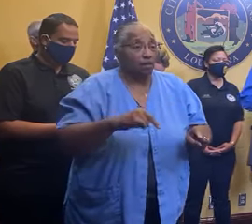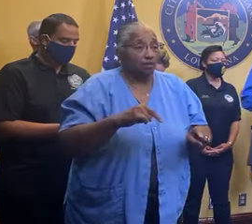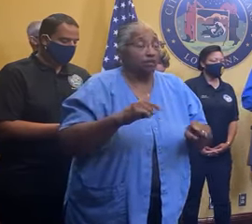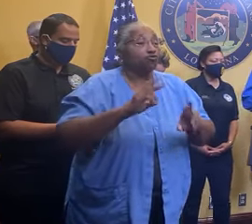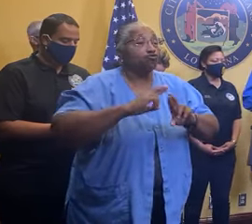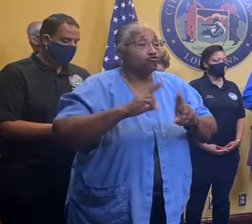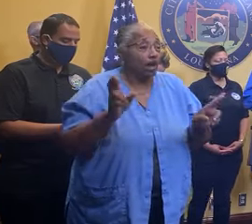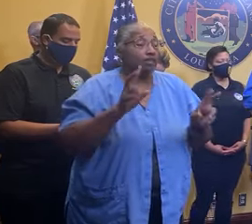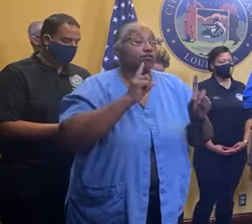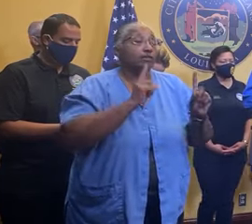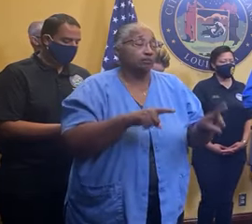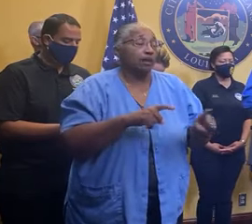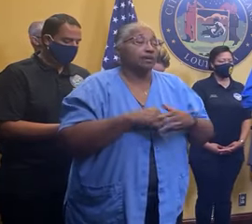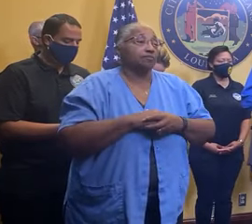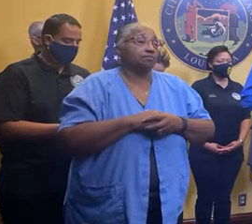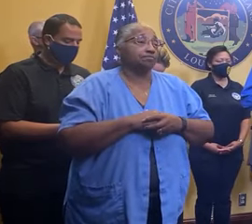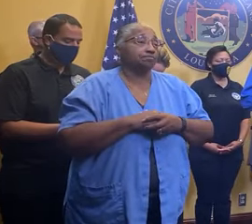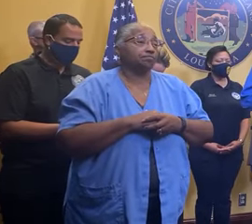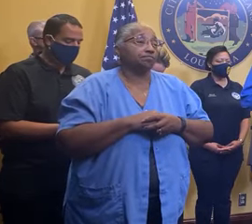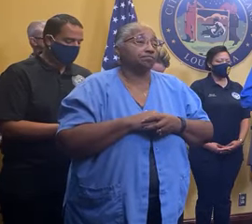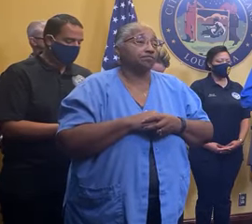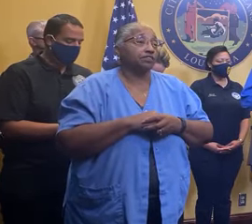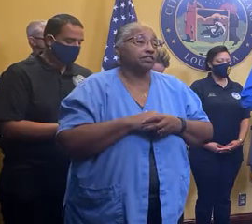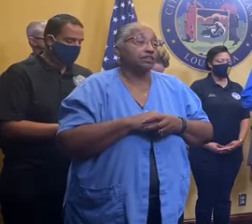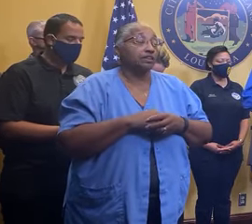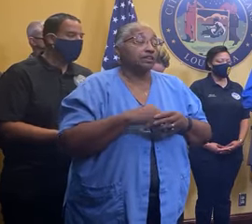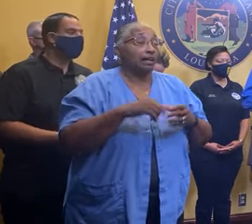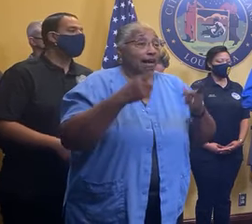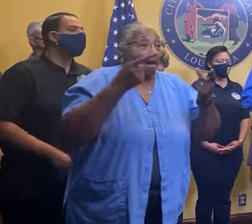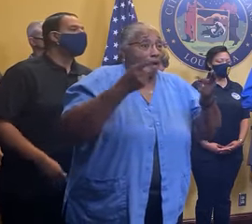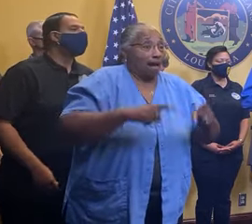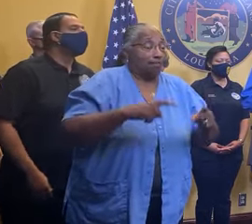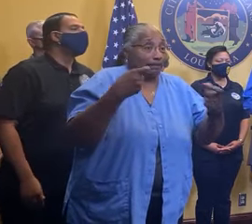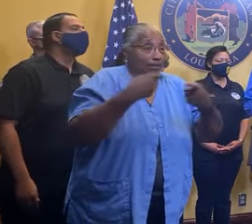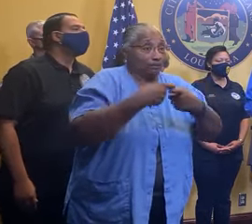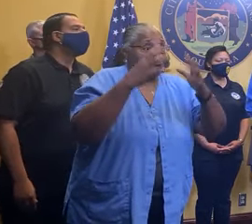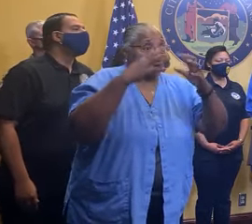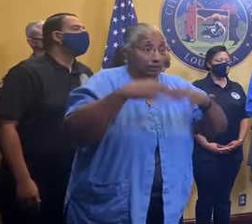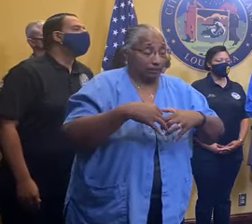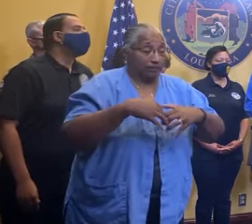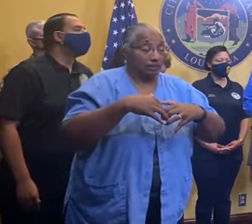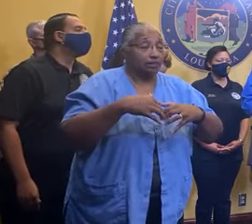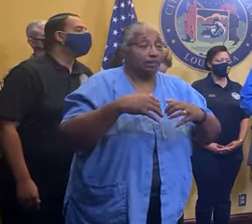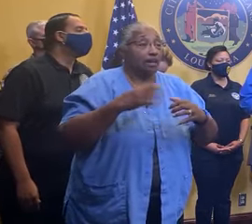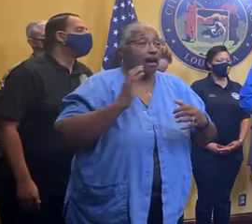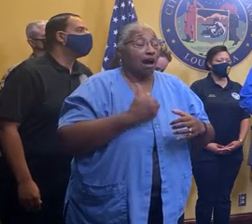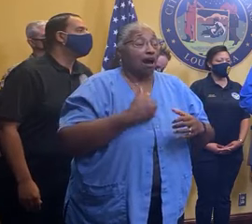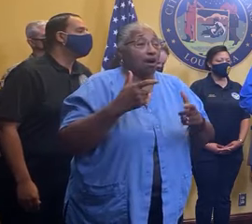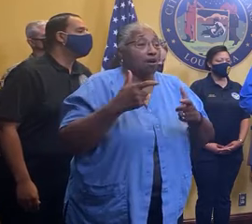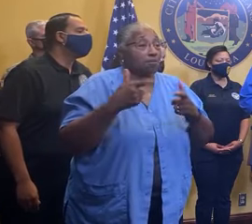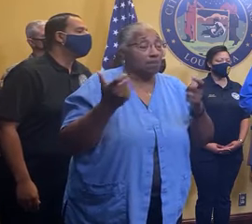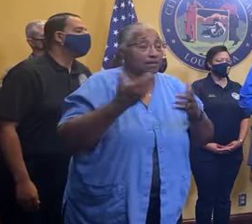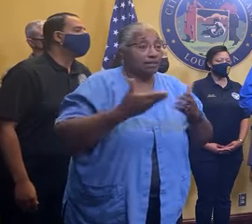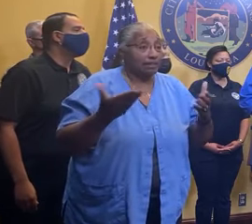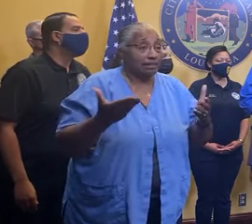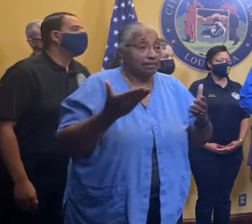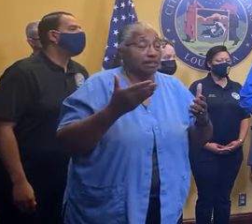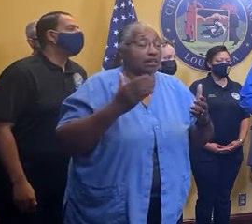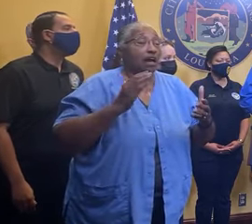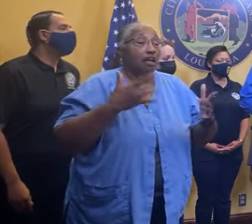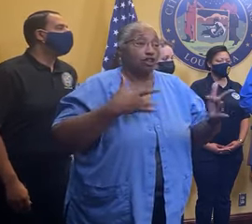are ready to respond to loss of power. So our big threats right now from the infrastructure side are loss of